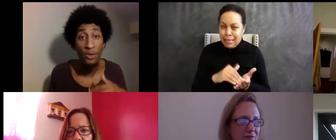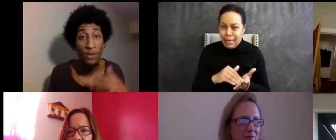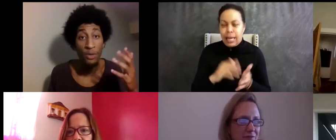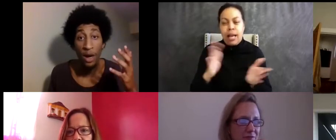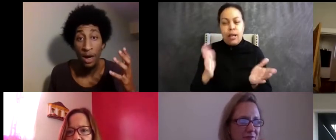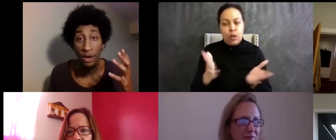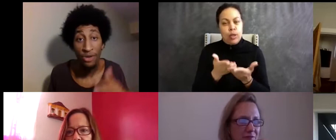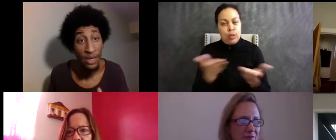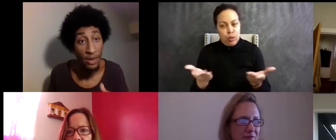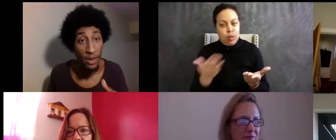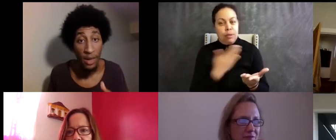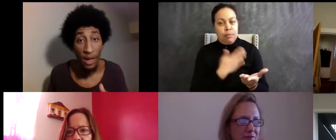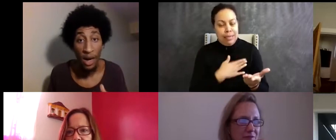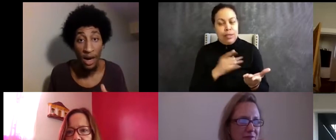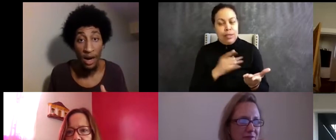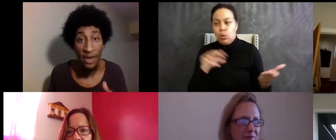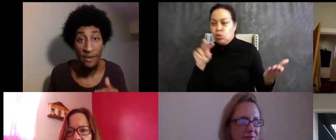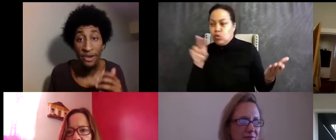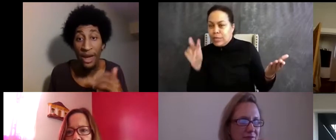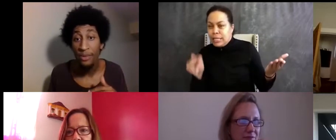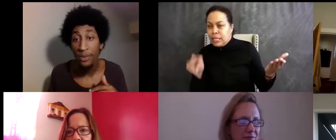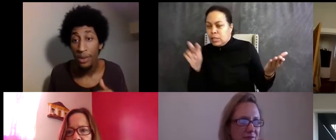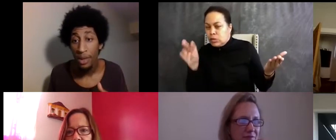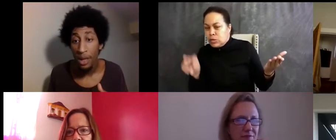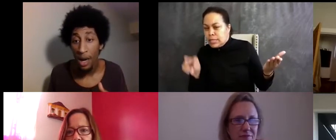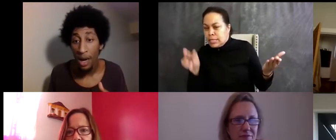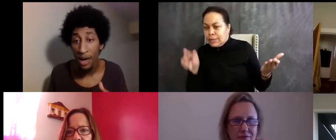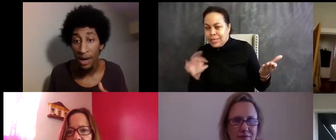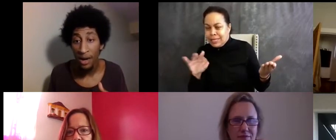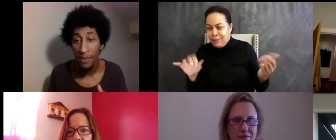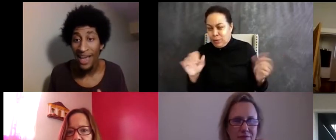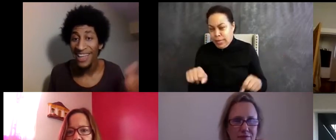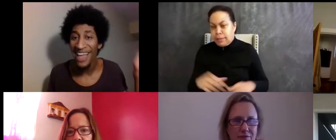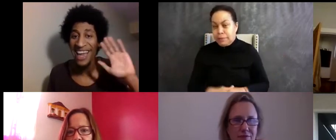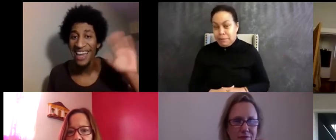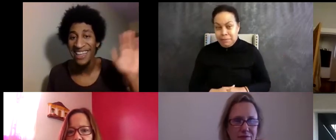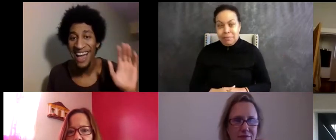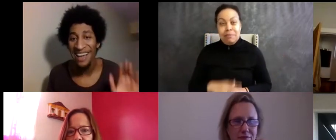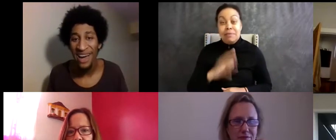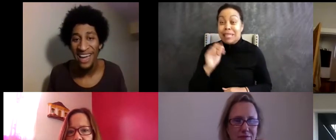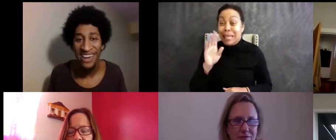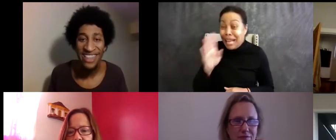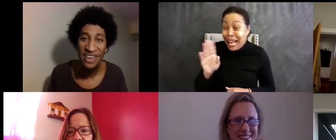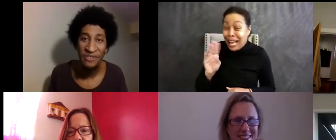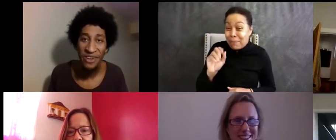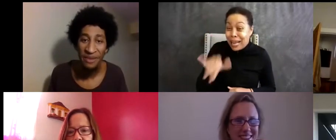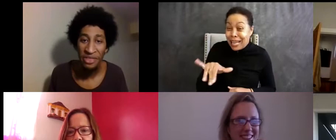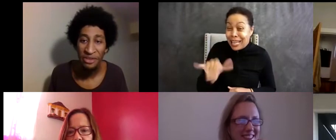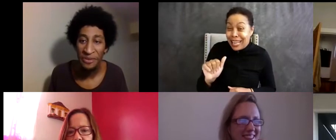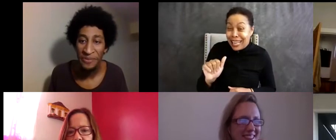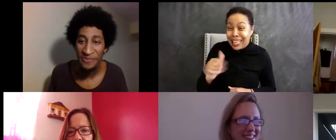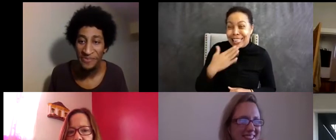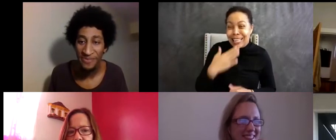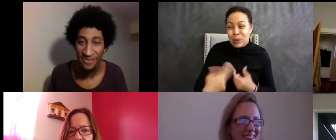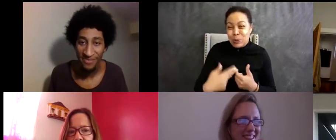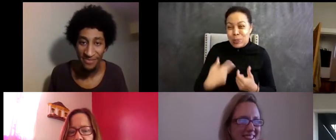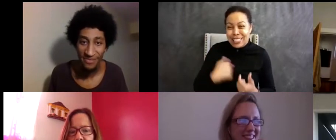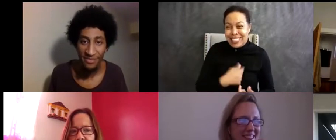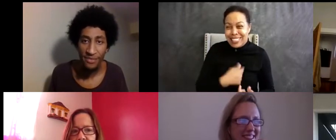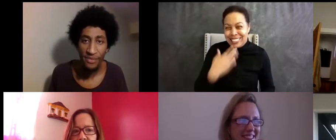you all to read if you're able. And hey, hi Maya, thank you for coming through.